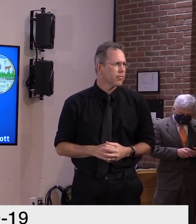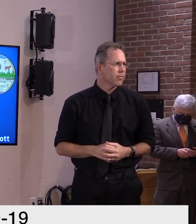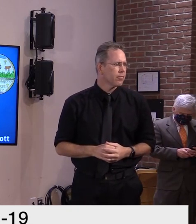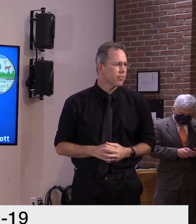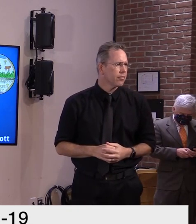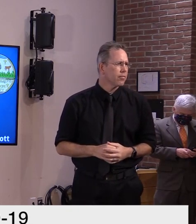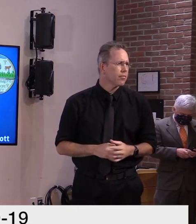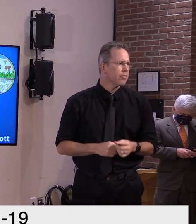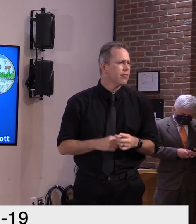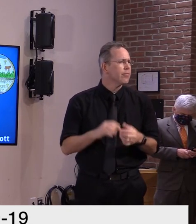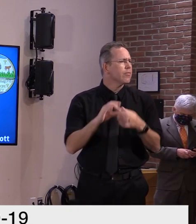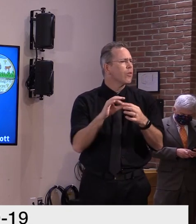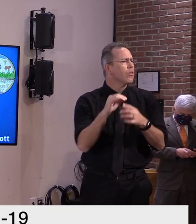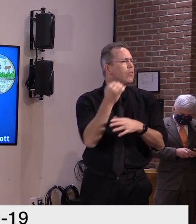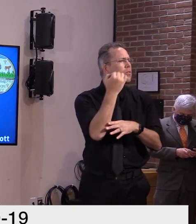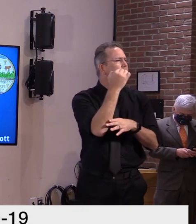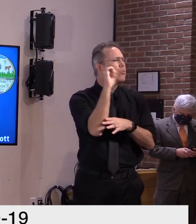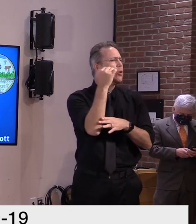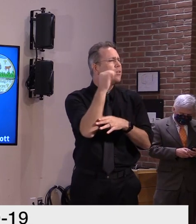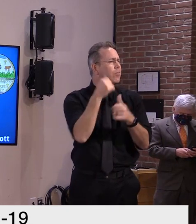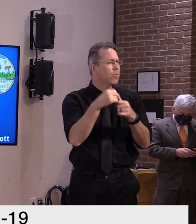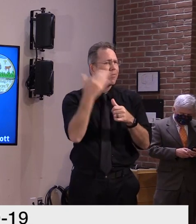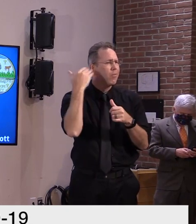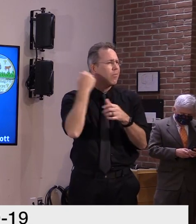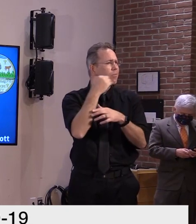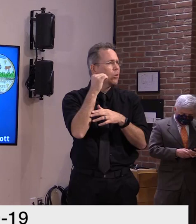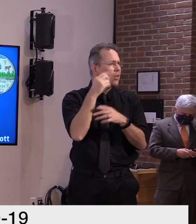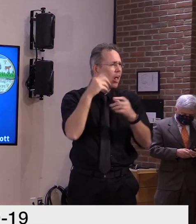for democracy, we can't, like, limit people's amendment